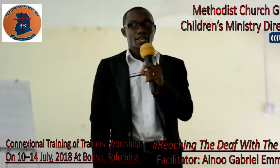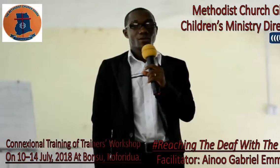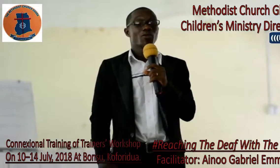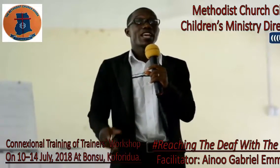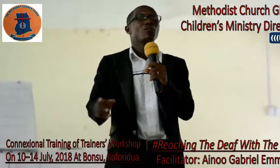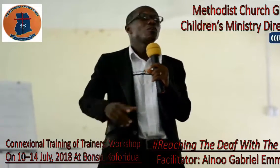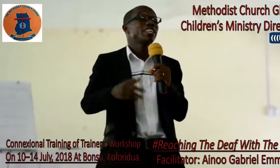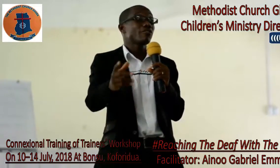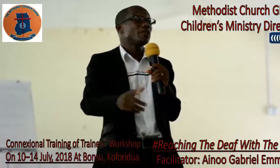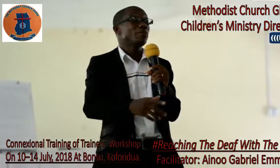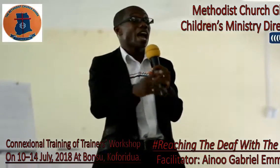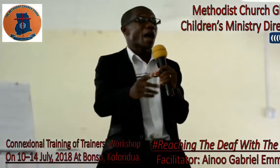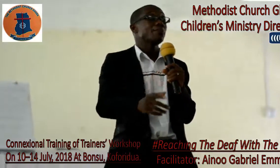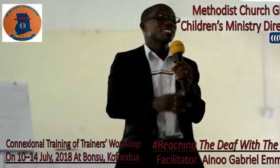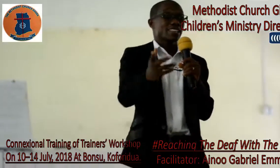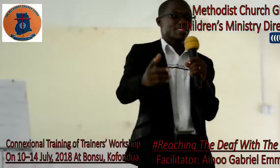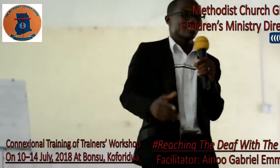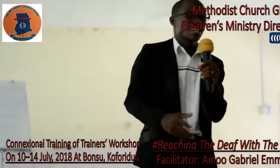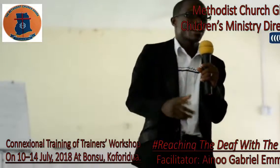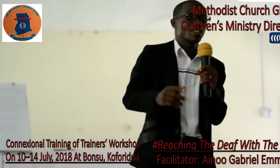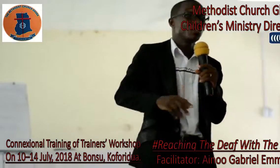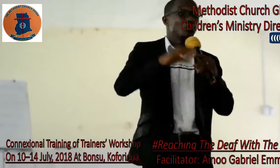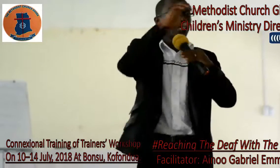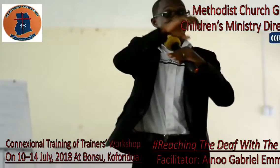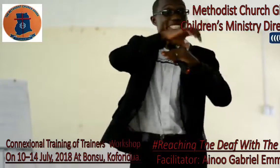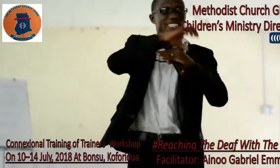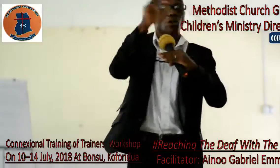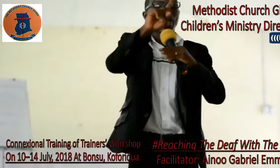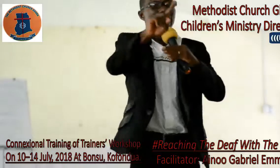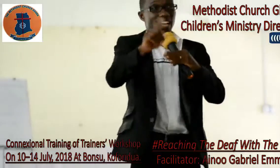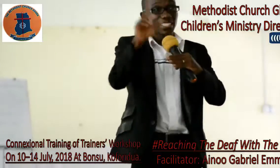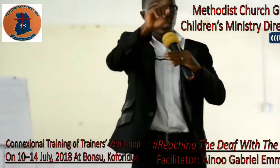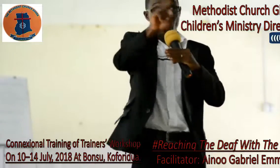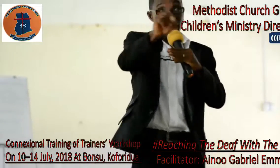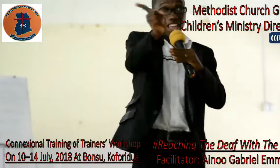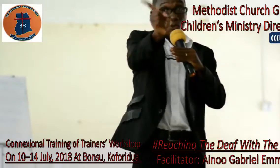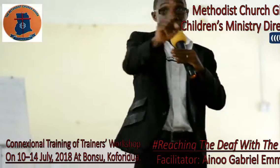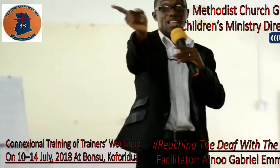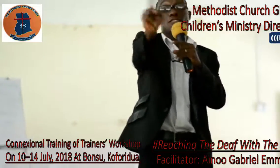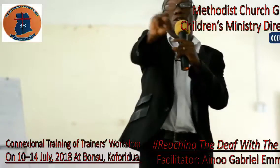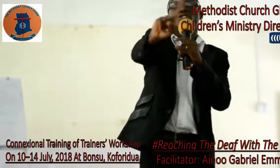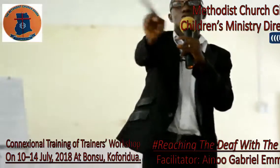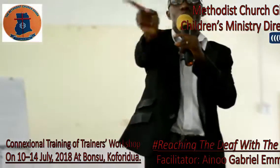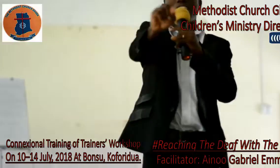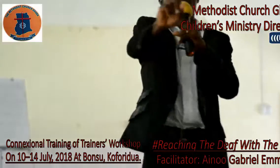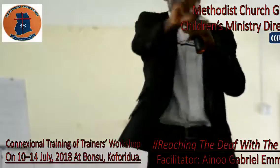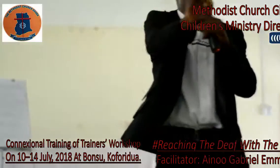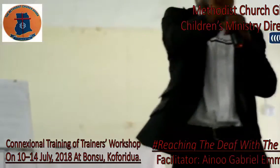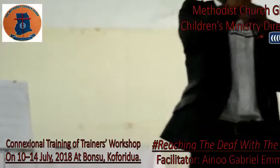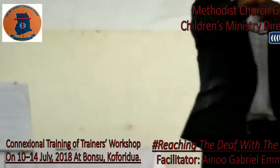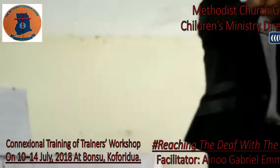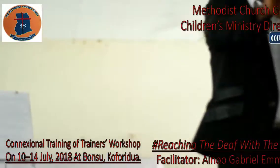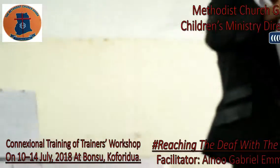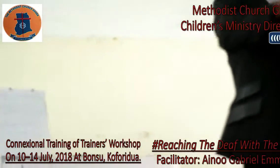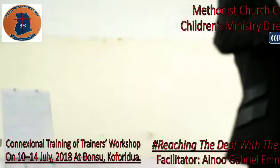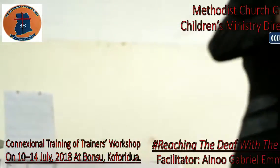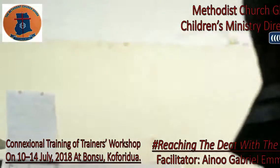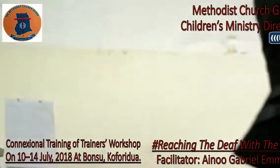Who they who dead will be said, say you church, where? This is where? Everybody do where?